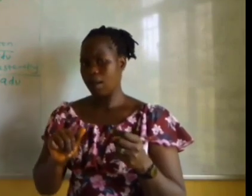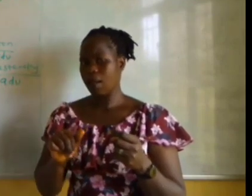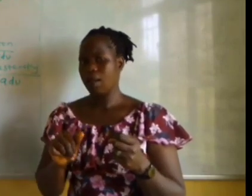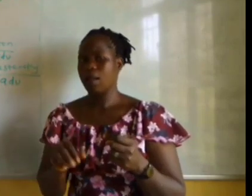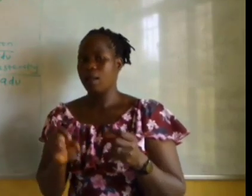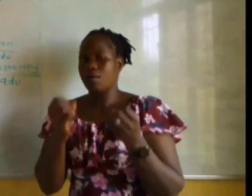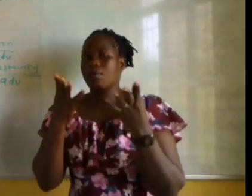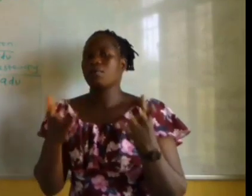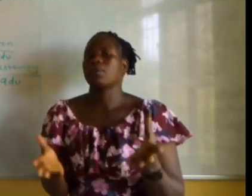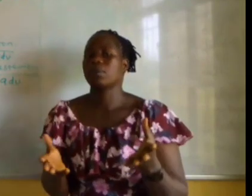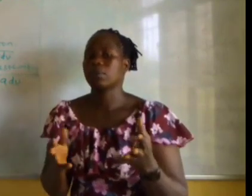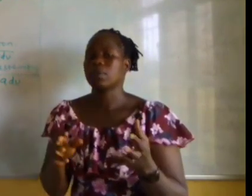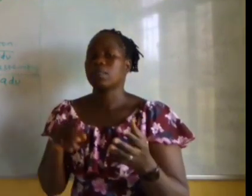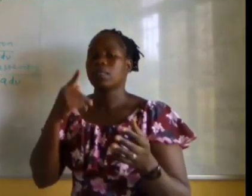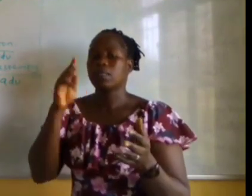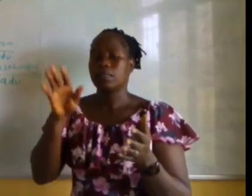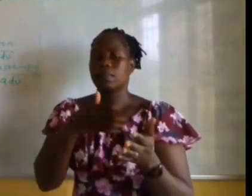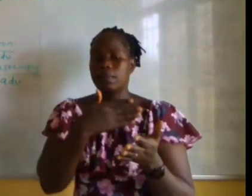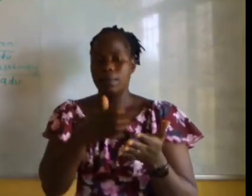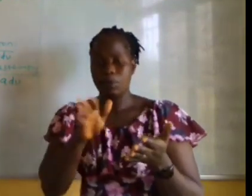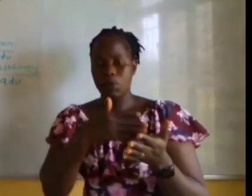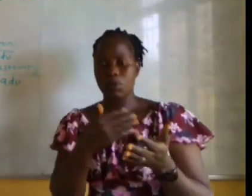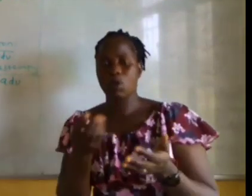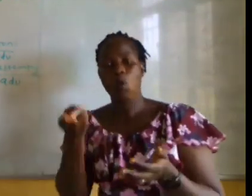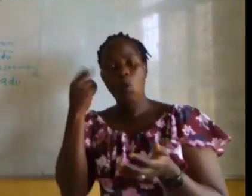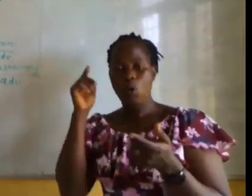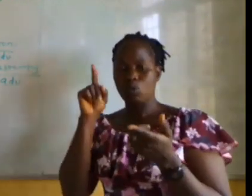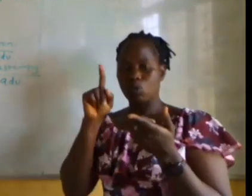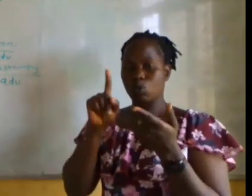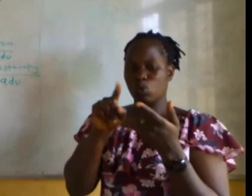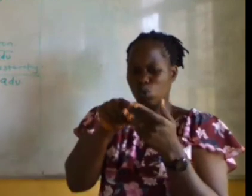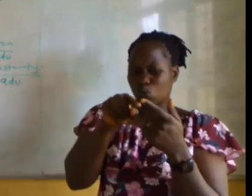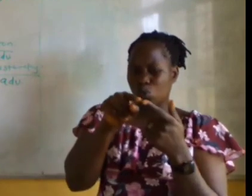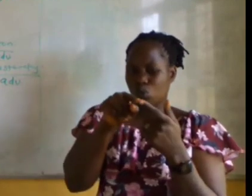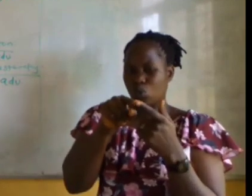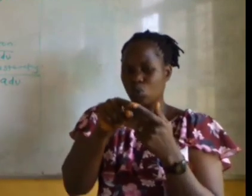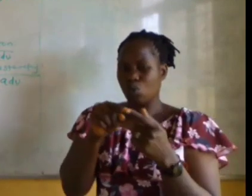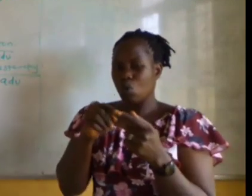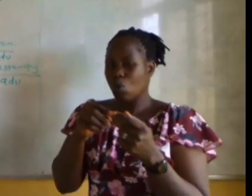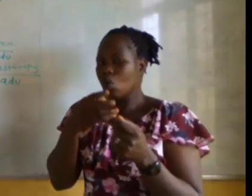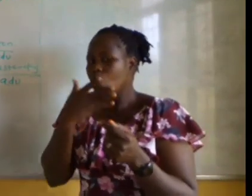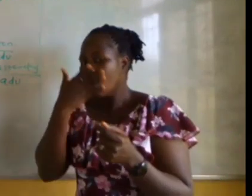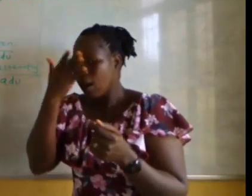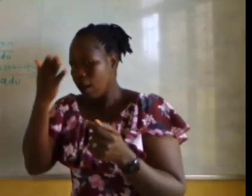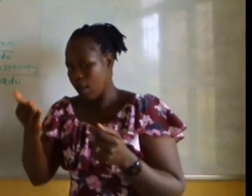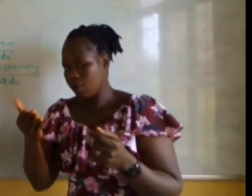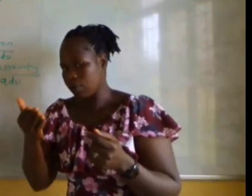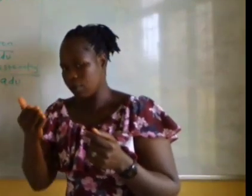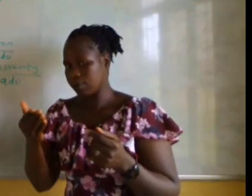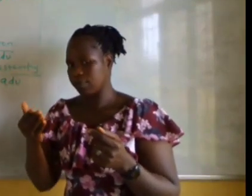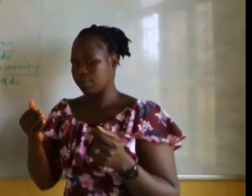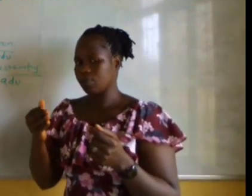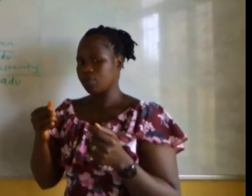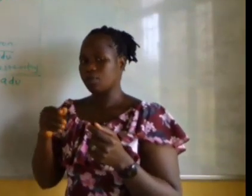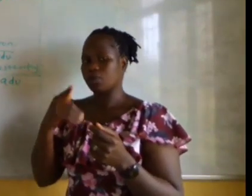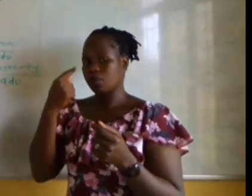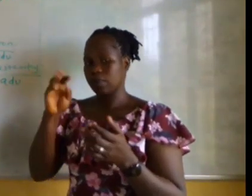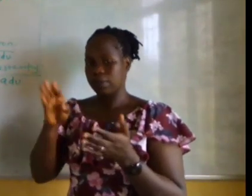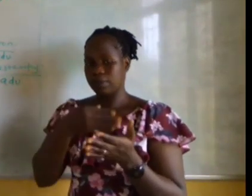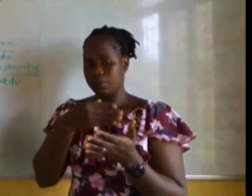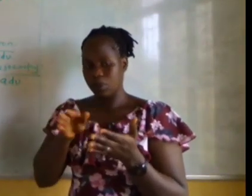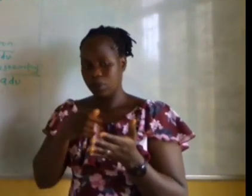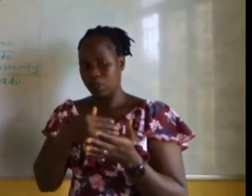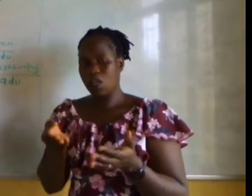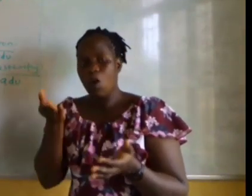music was too loud. Example, the music